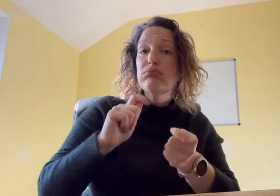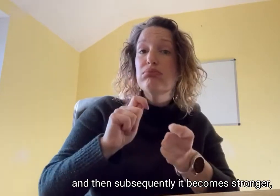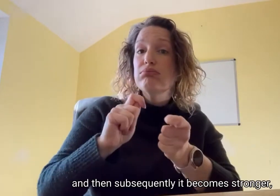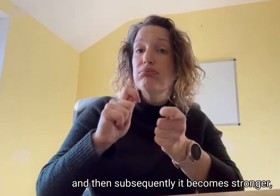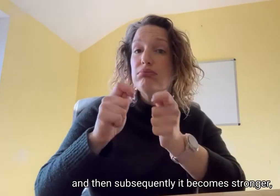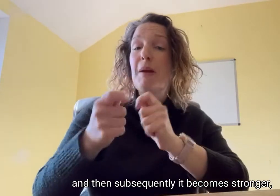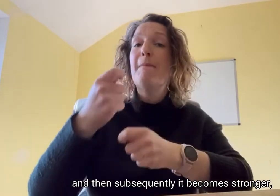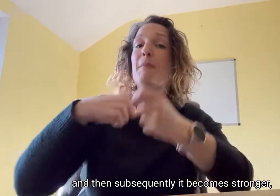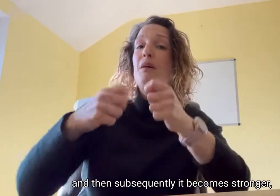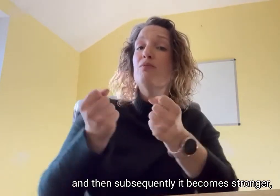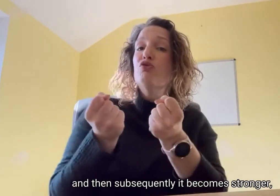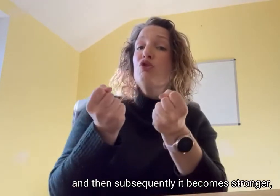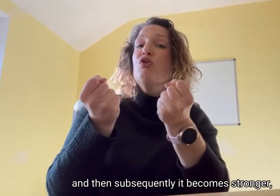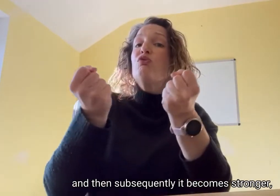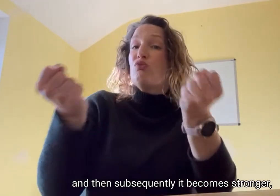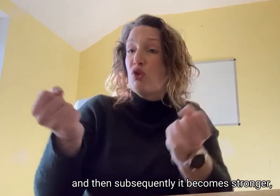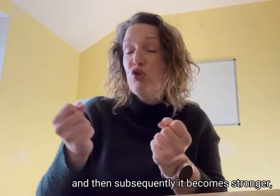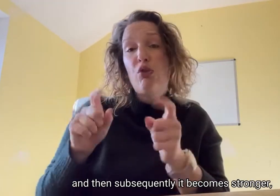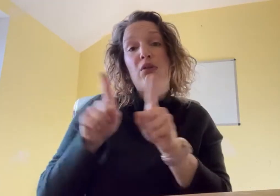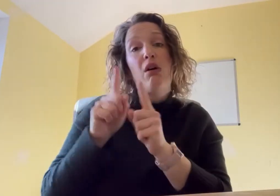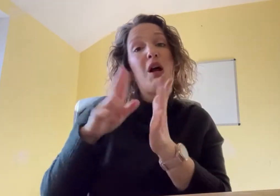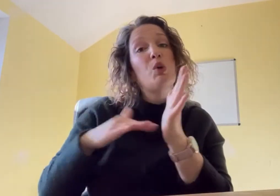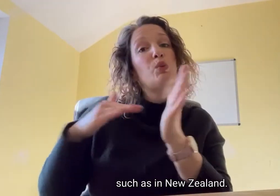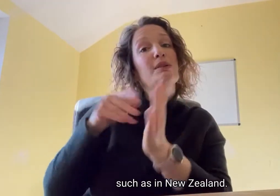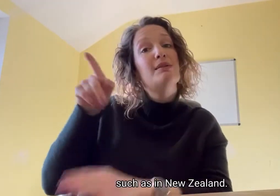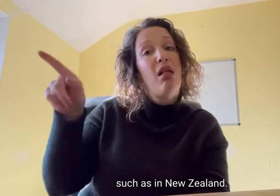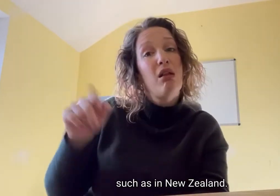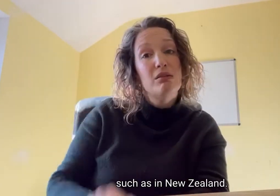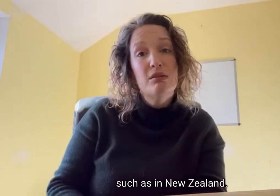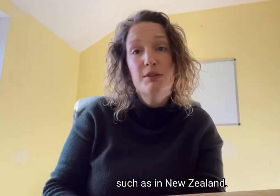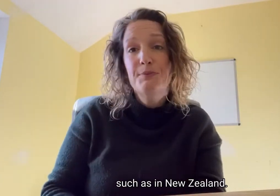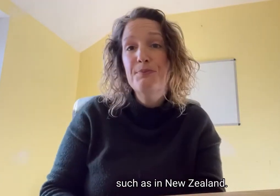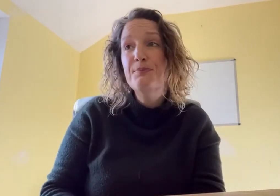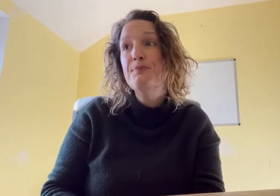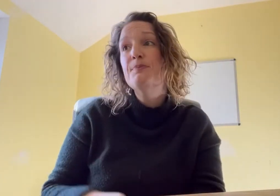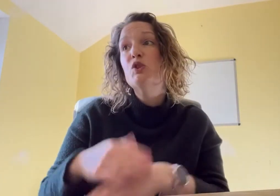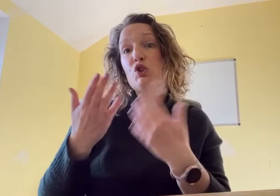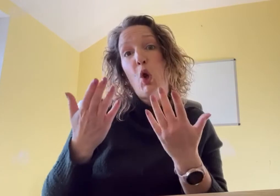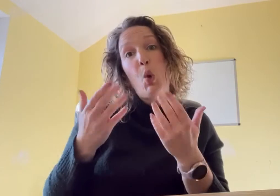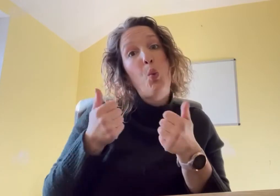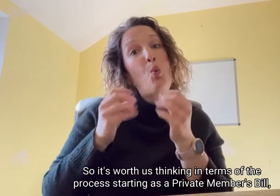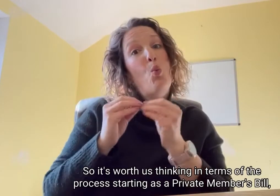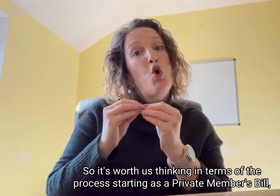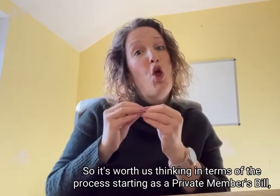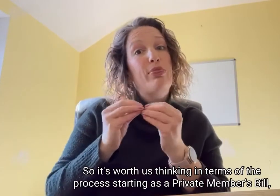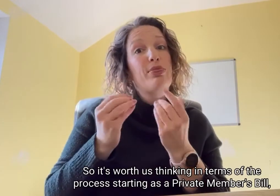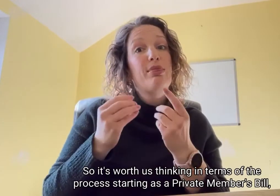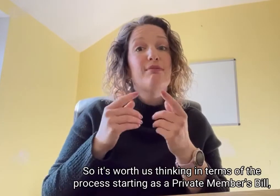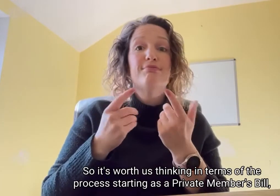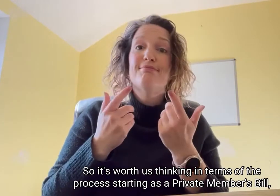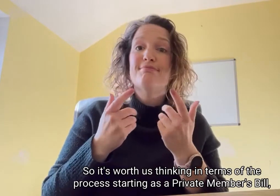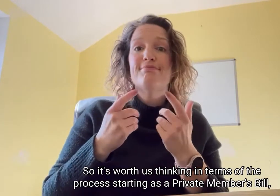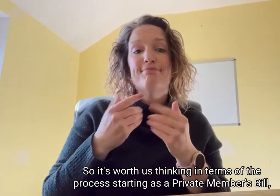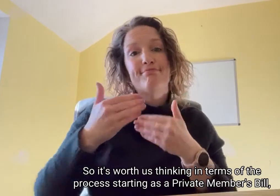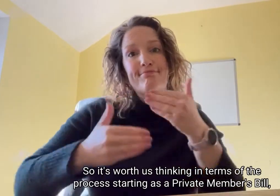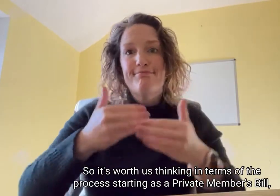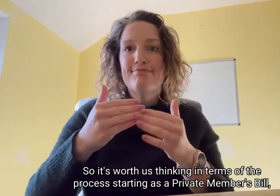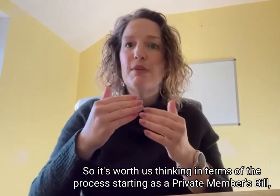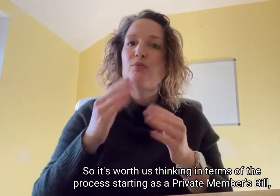then subsequently it becomes stronger, such as in New Zealand. So it's worth us thinking in terms of the process starting